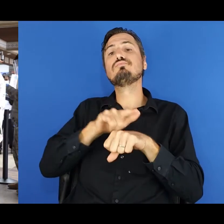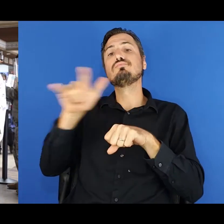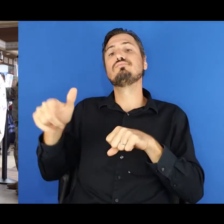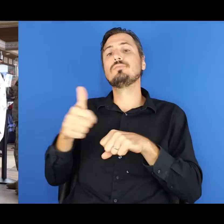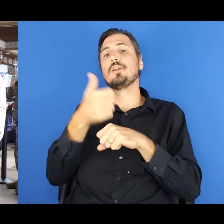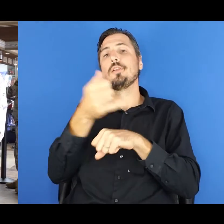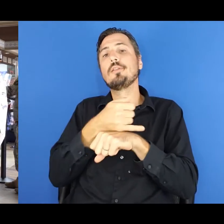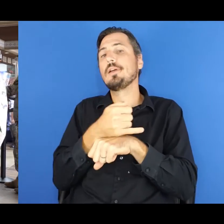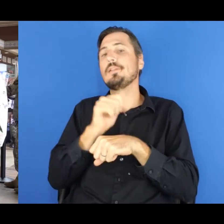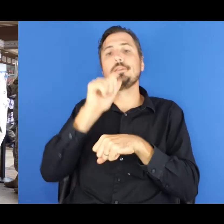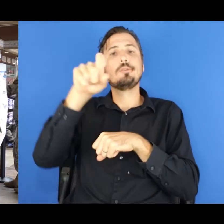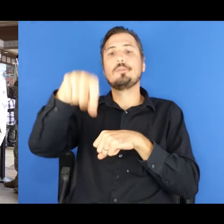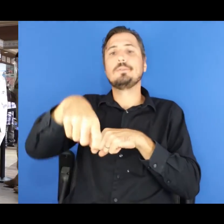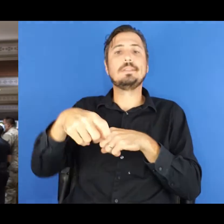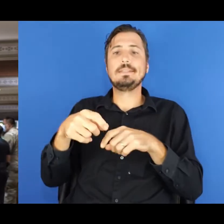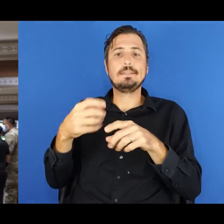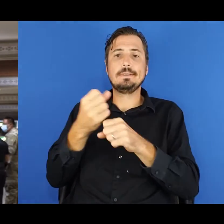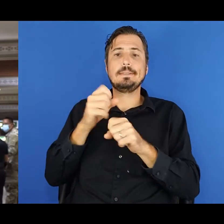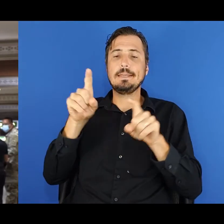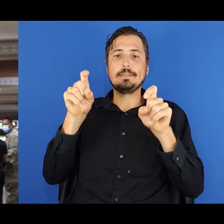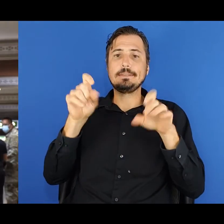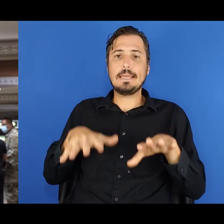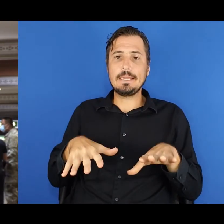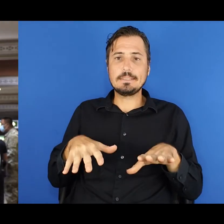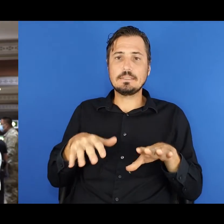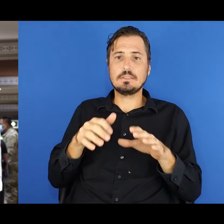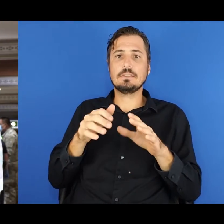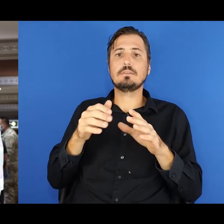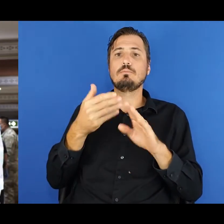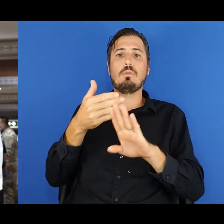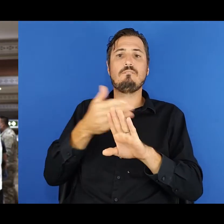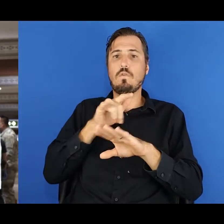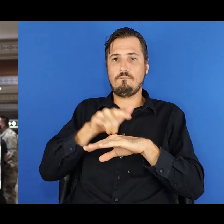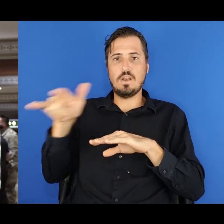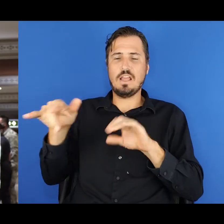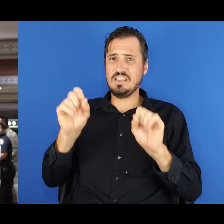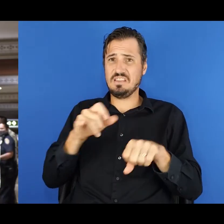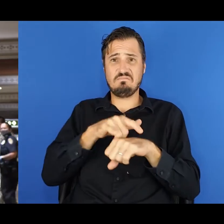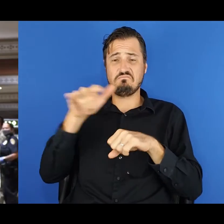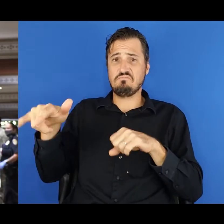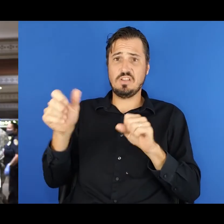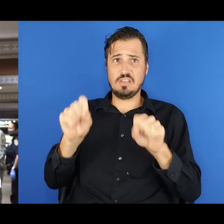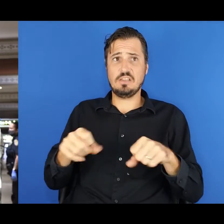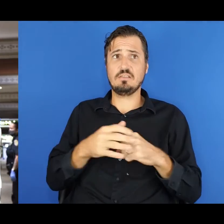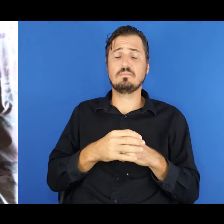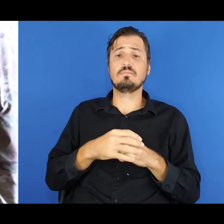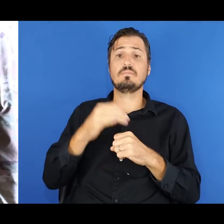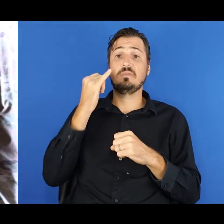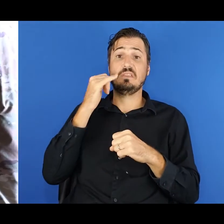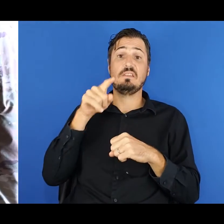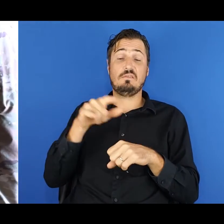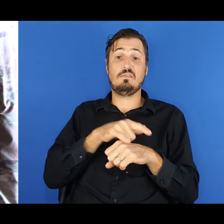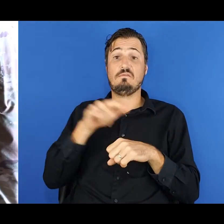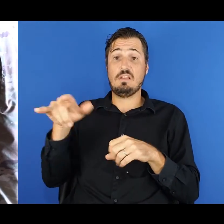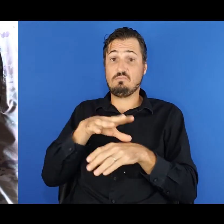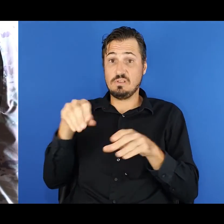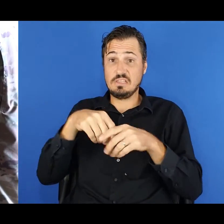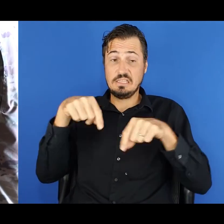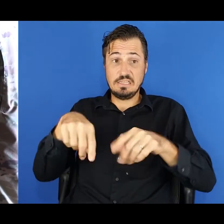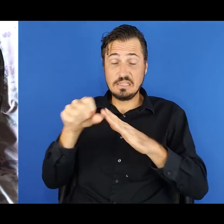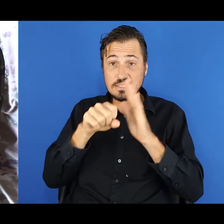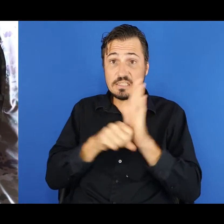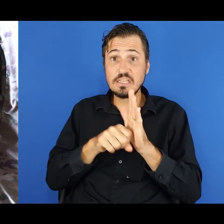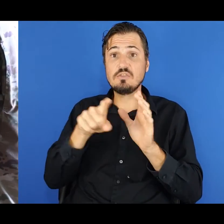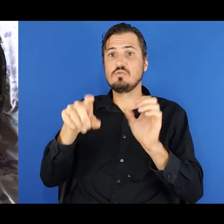travel quarantine without needing a pre-travel test. If you are traveling inter-island and have been vaccinated in the state of